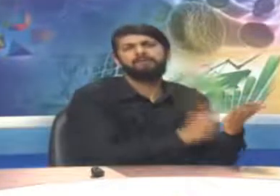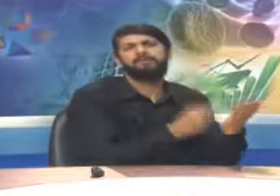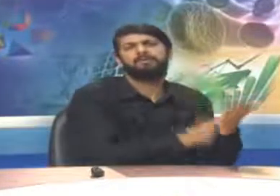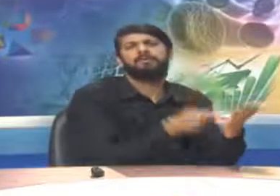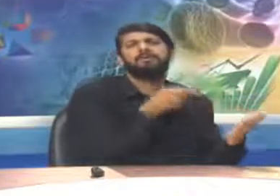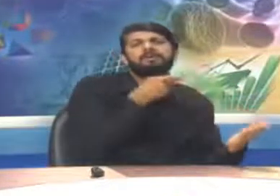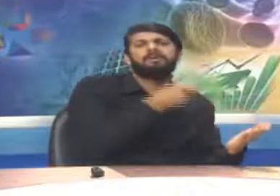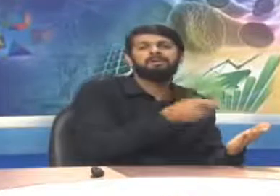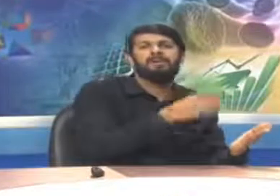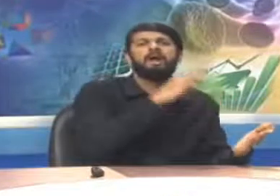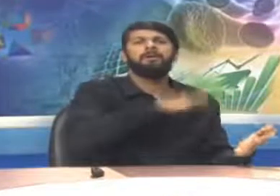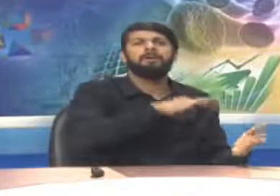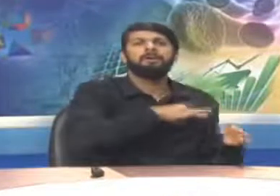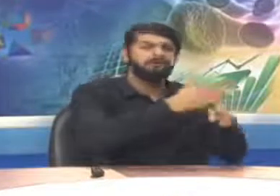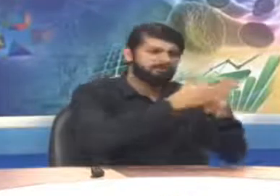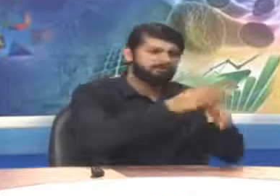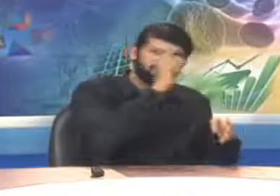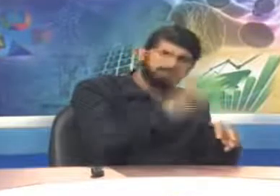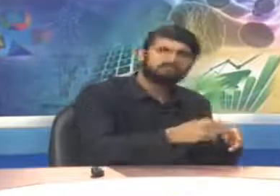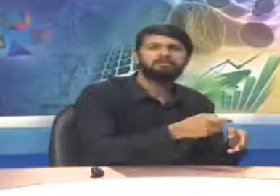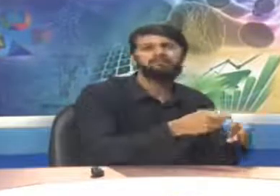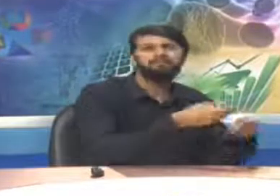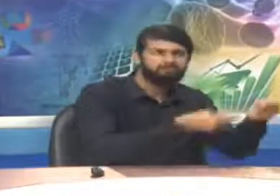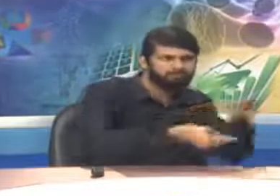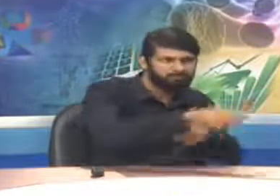and share of profit.